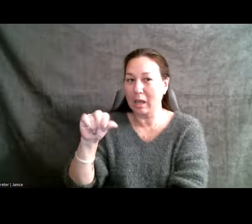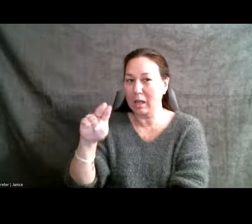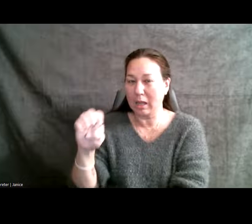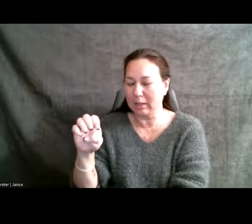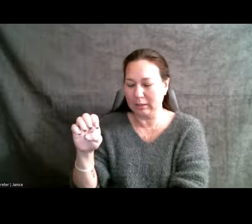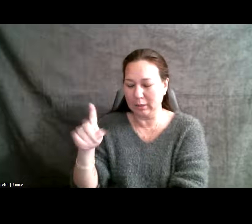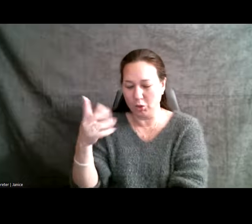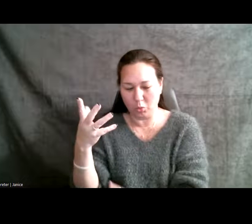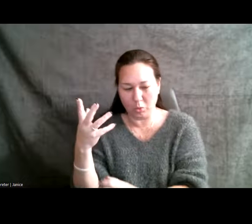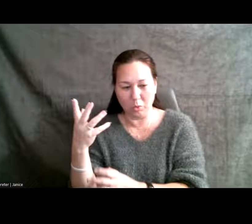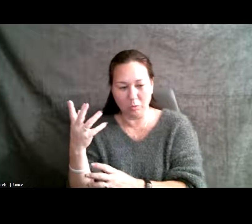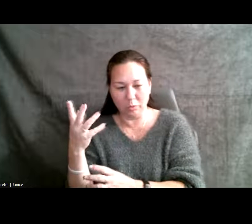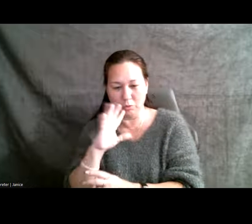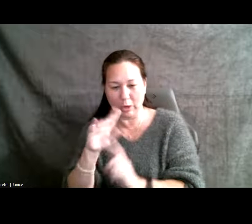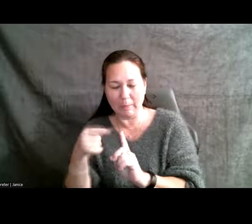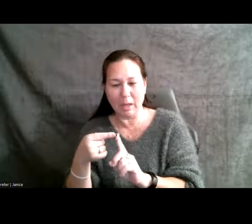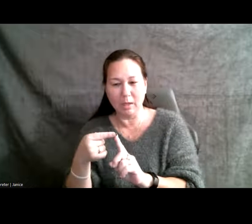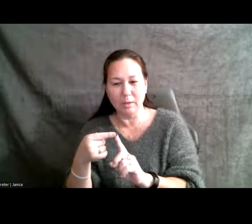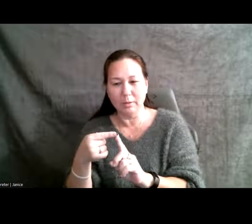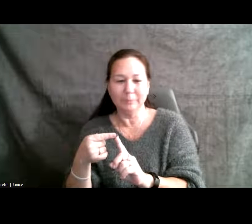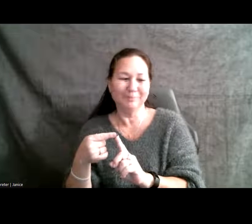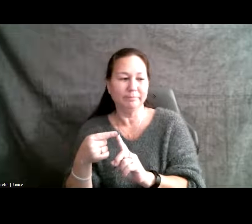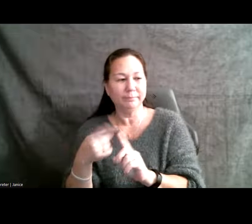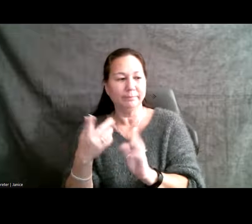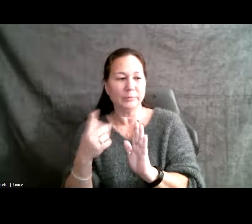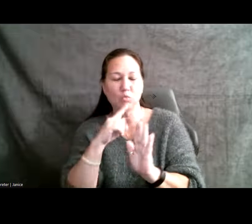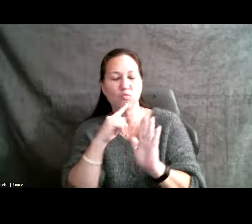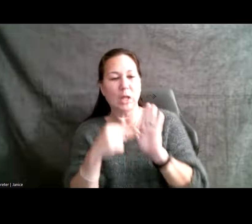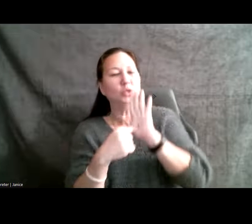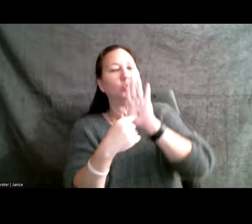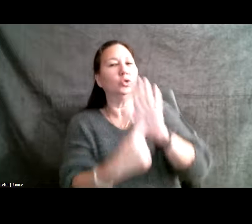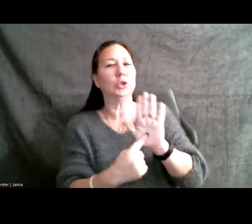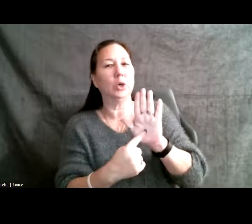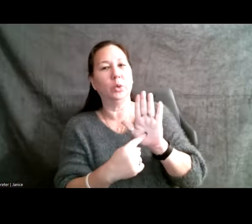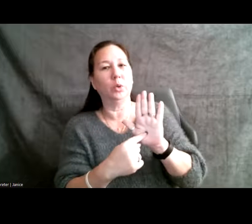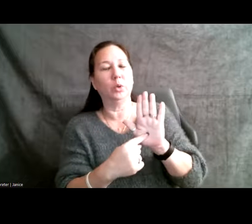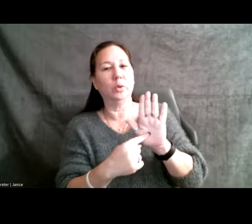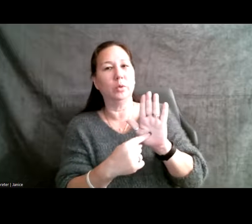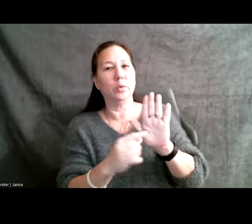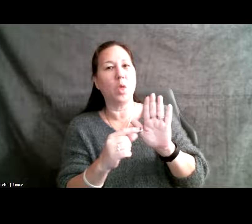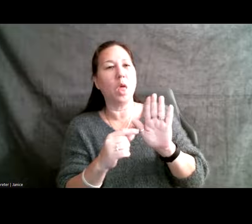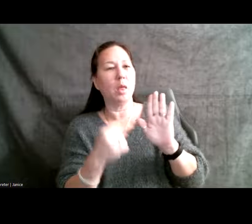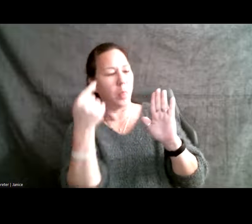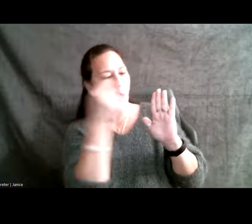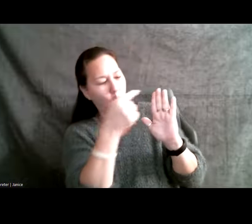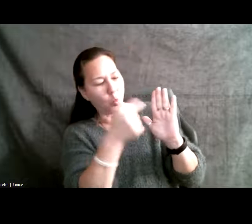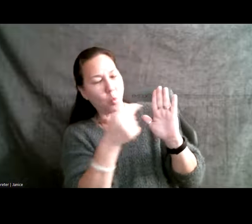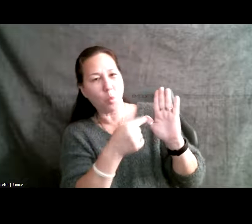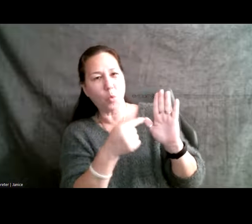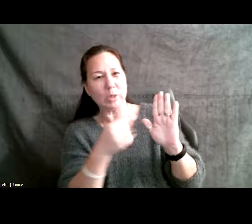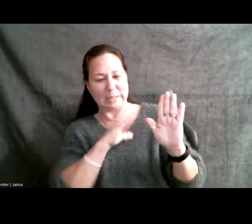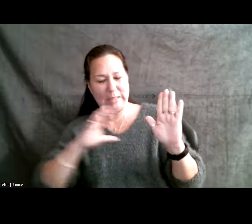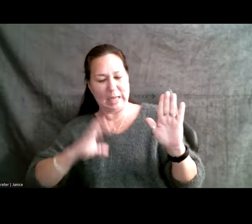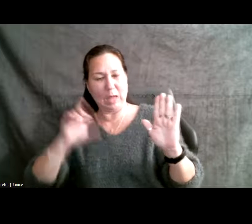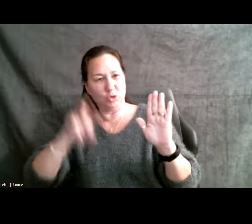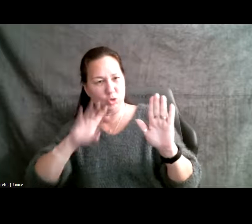somehow highlight the major points that you feel that the council should be focusing on? Yes, that